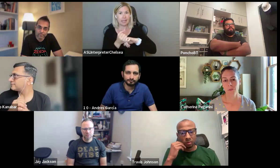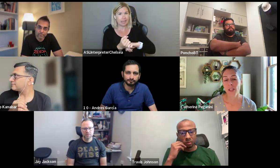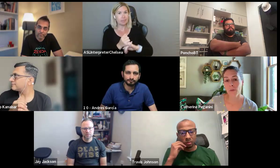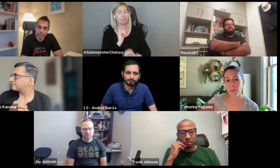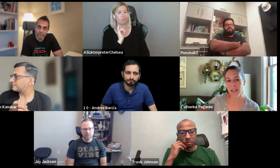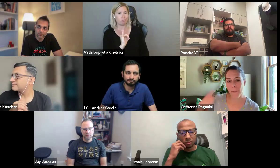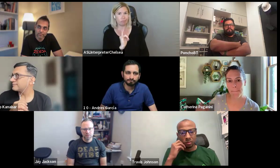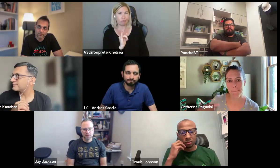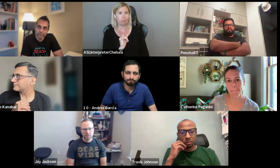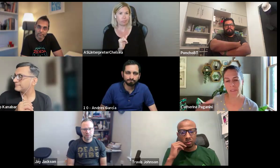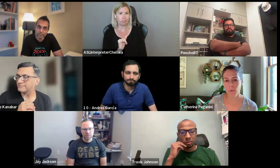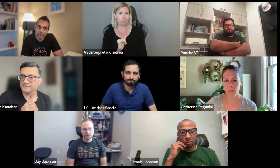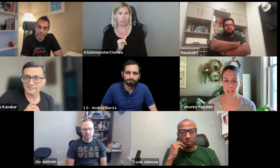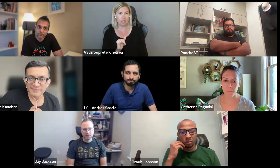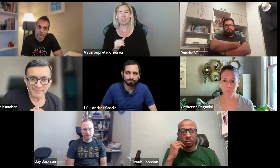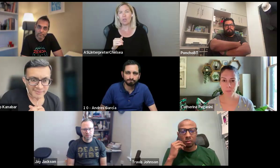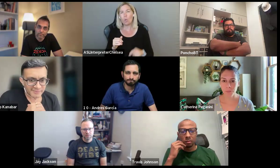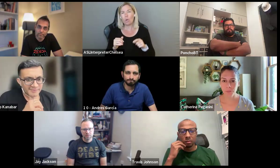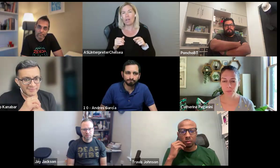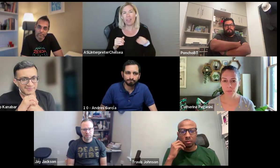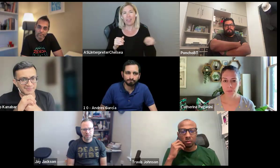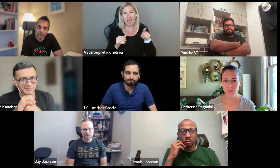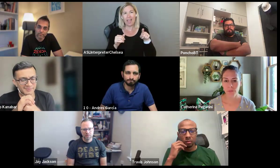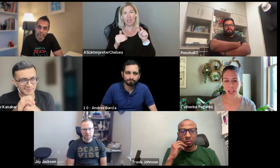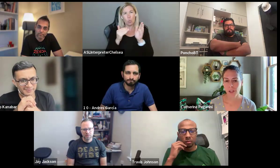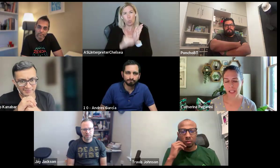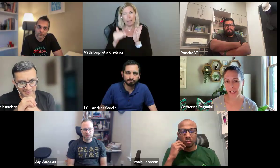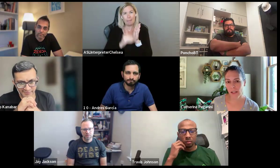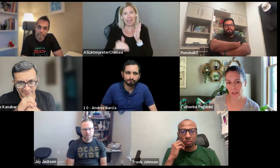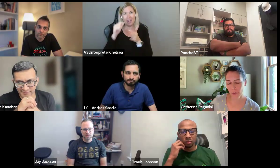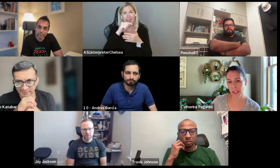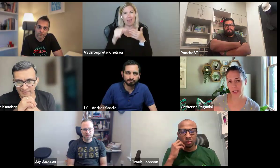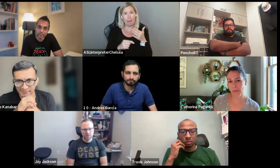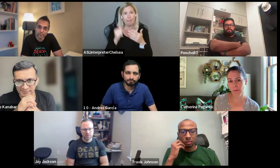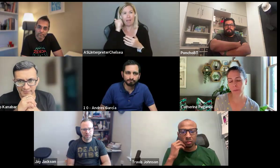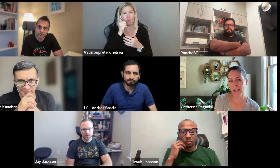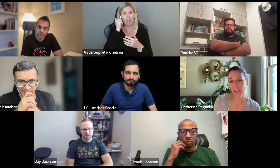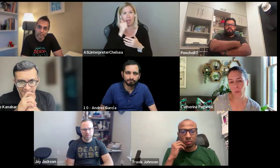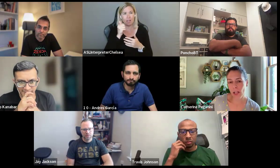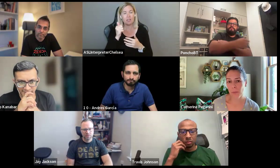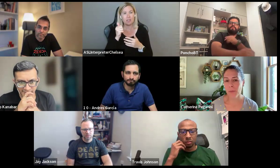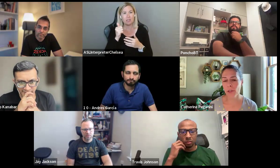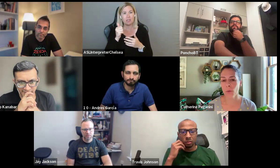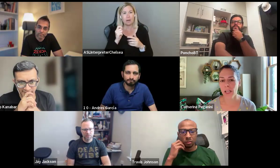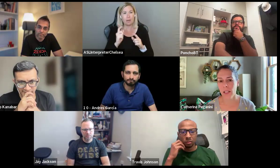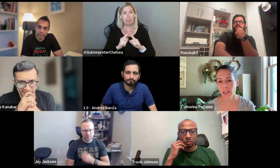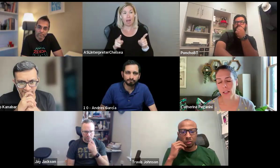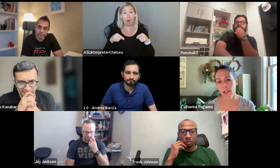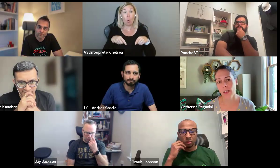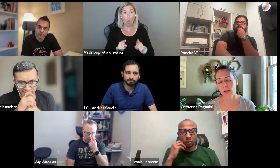So they repeat them. They repeat them every day. They repeat them, but it's while people are waiting